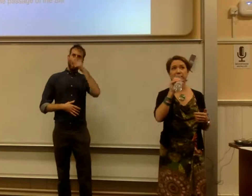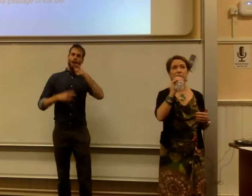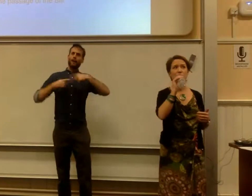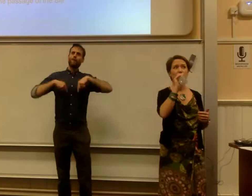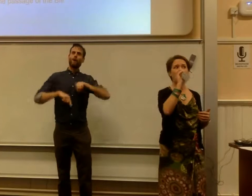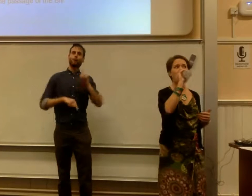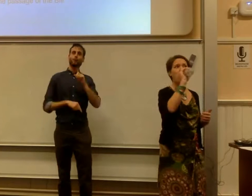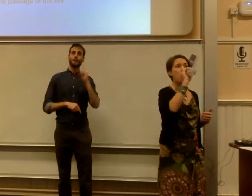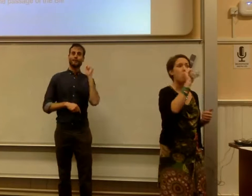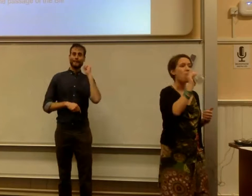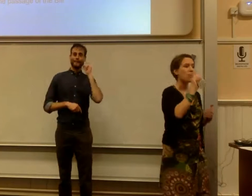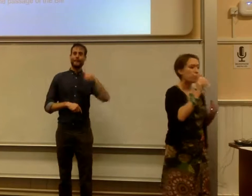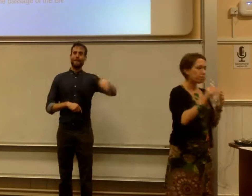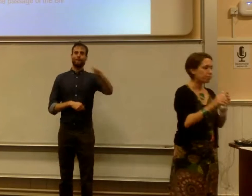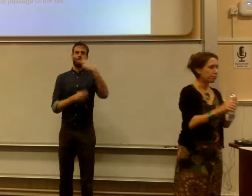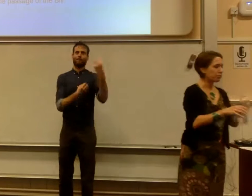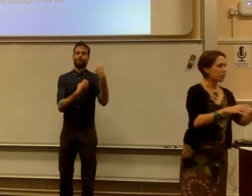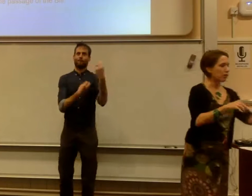the process.